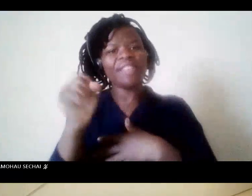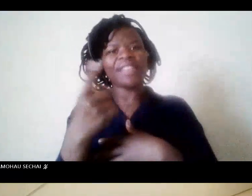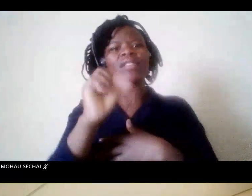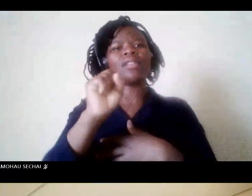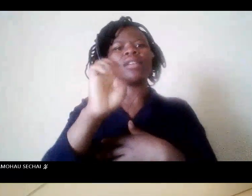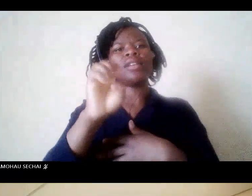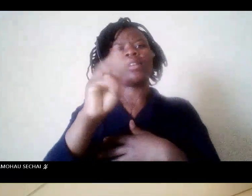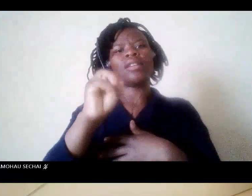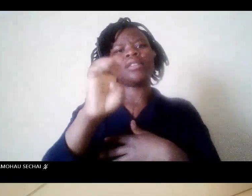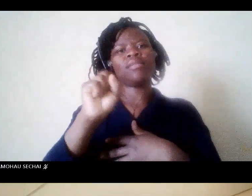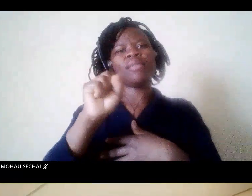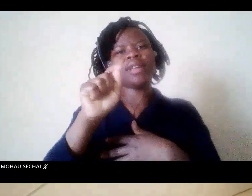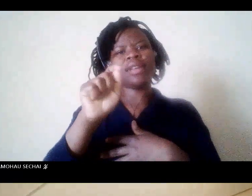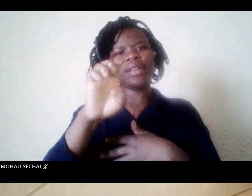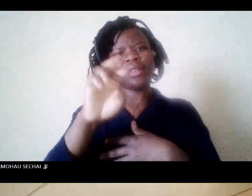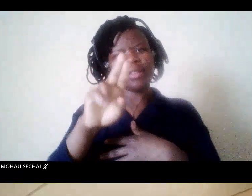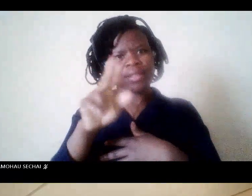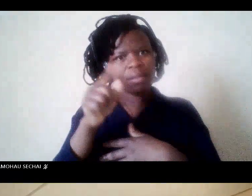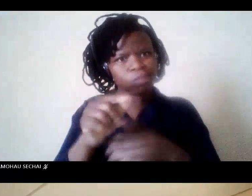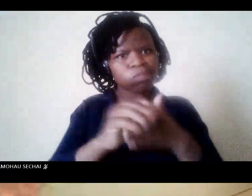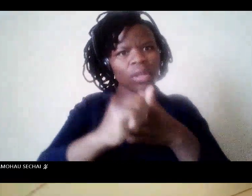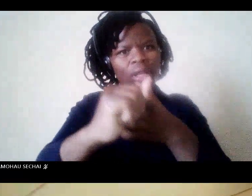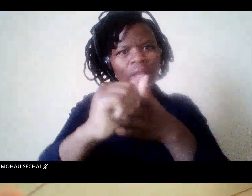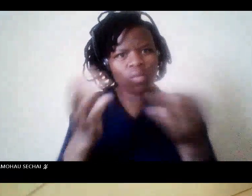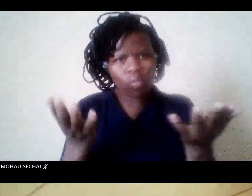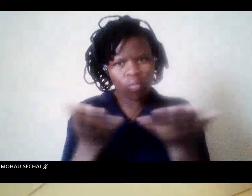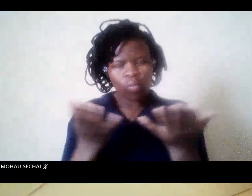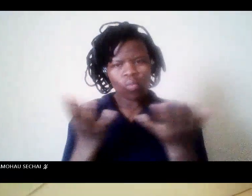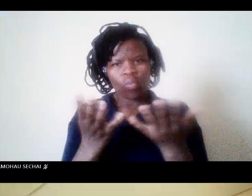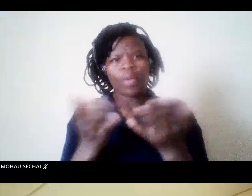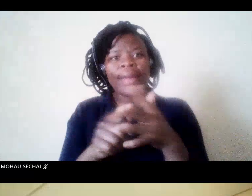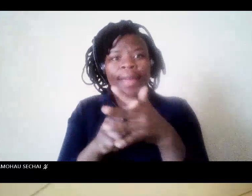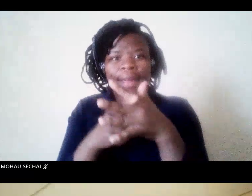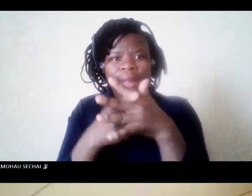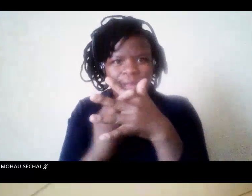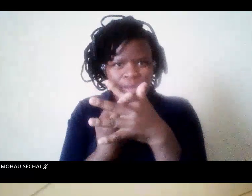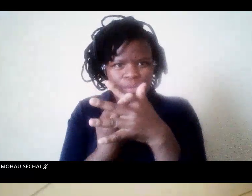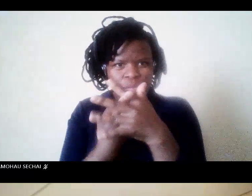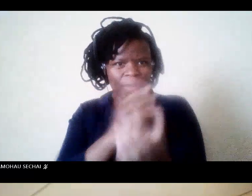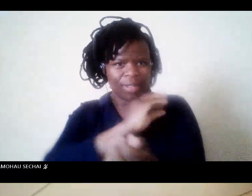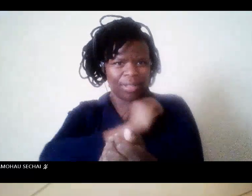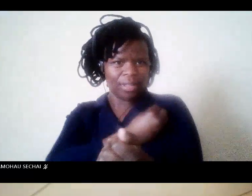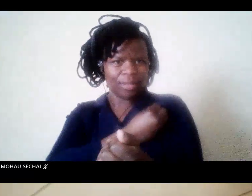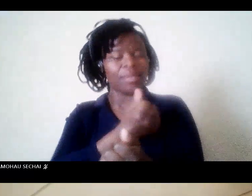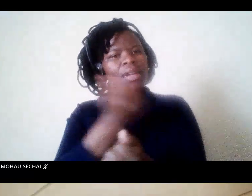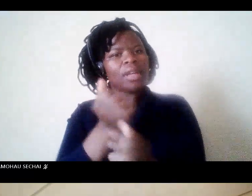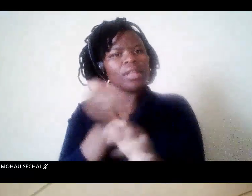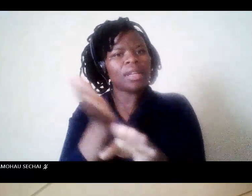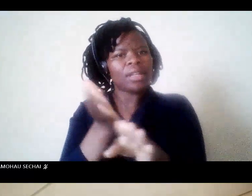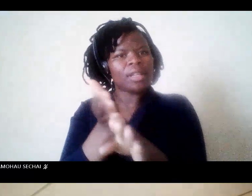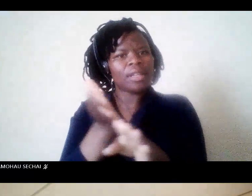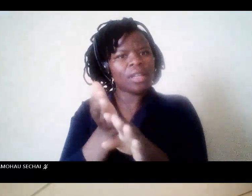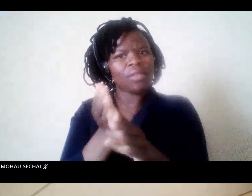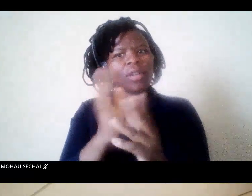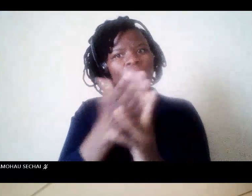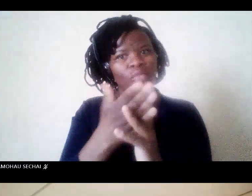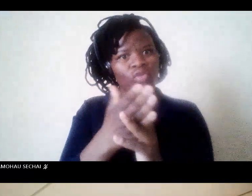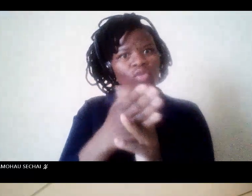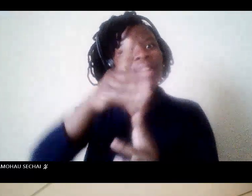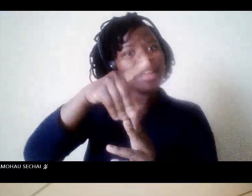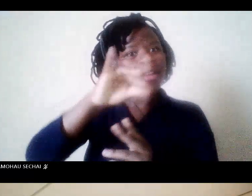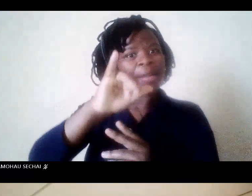unconscious processes that leads us to respond to disability. And one of them was the difference between pity and